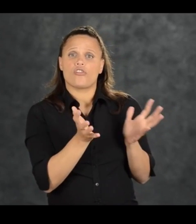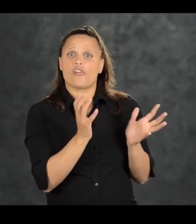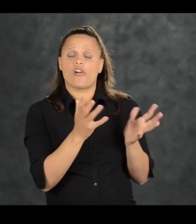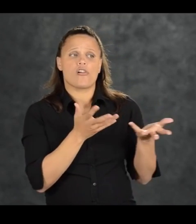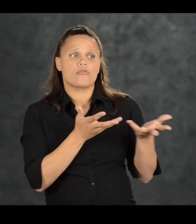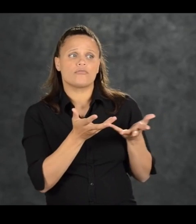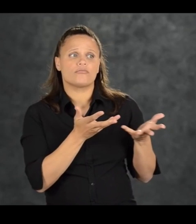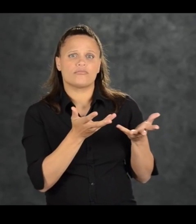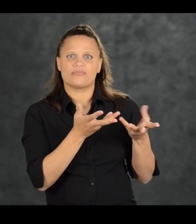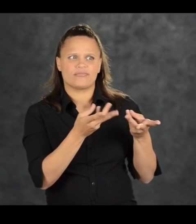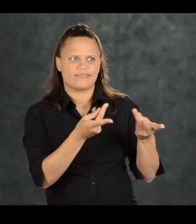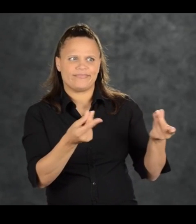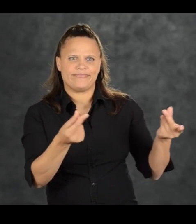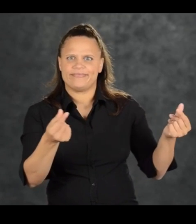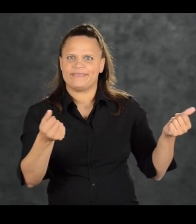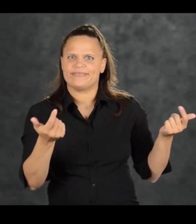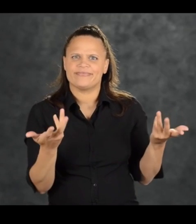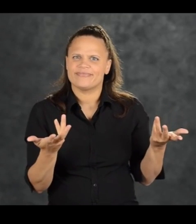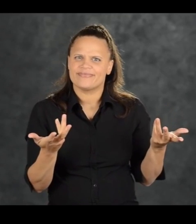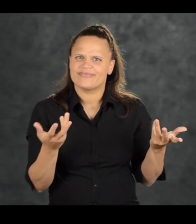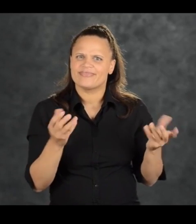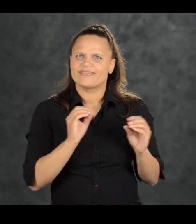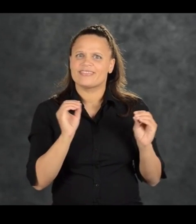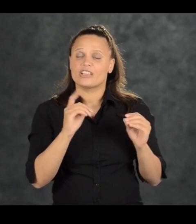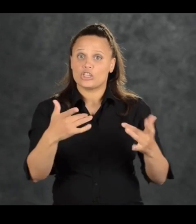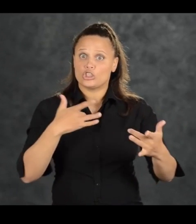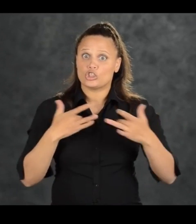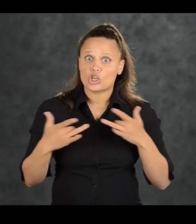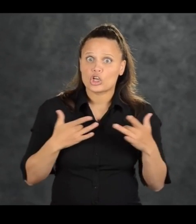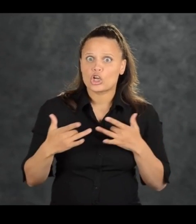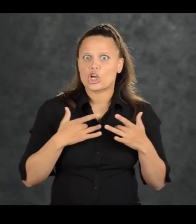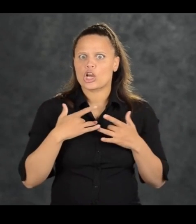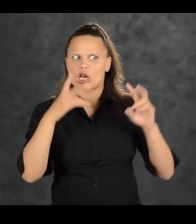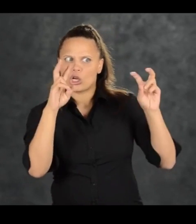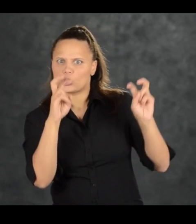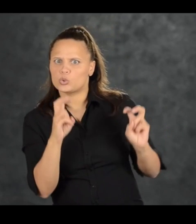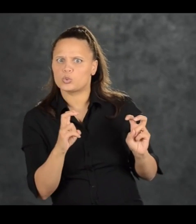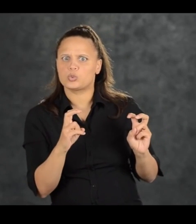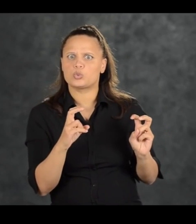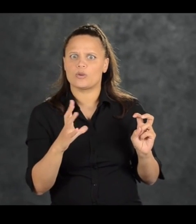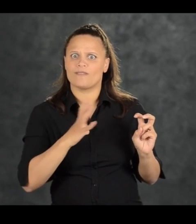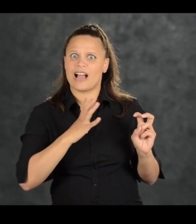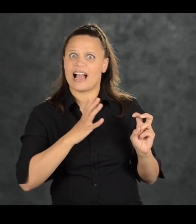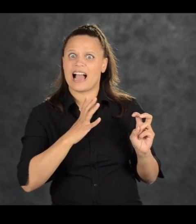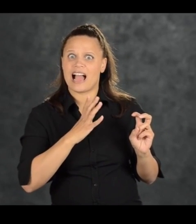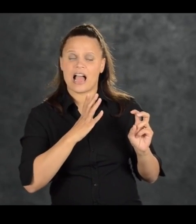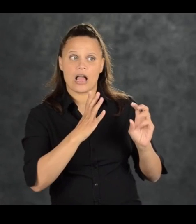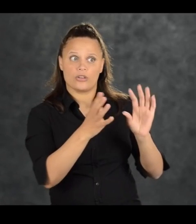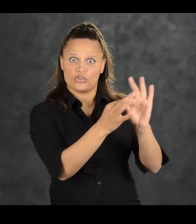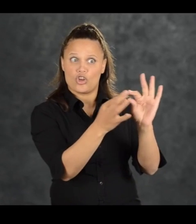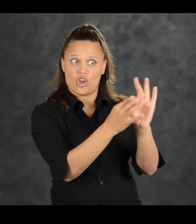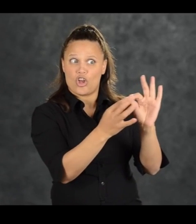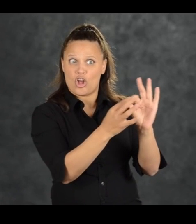parent, you're going to have concerns about things. So write down anything that you're concerned about or any issues that you